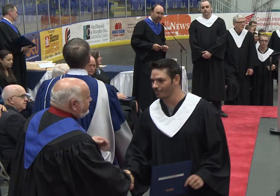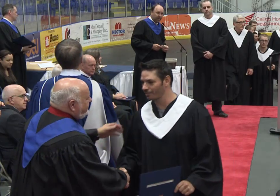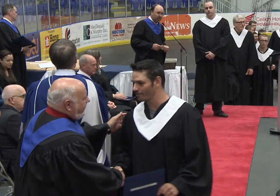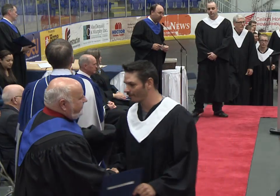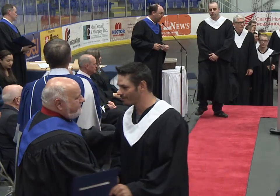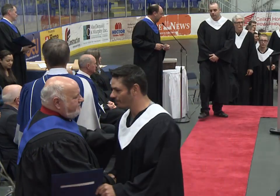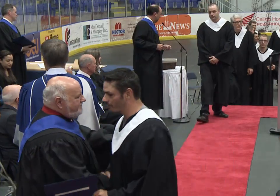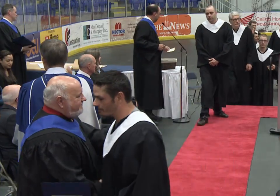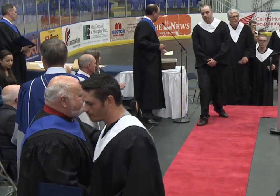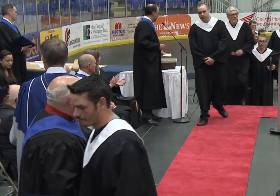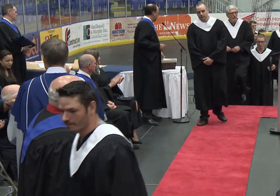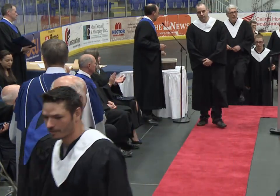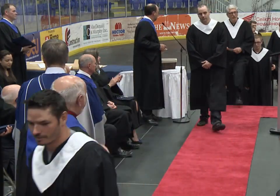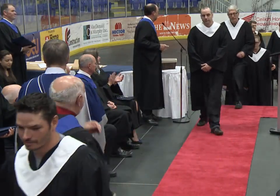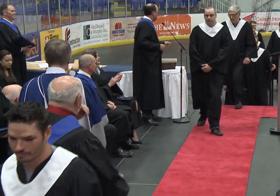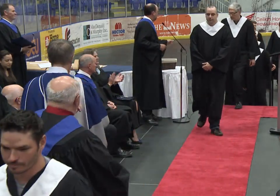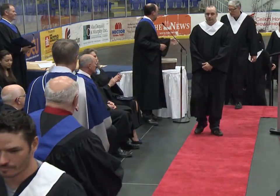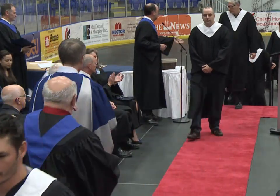Cole Pino.